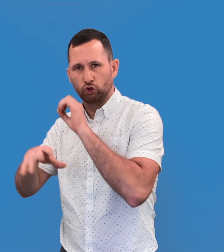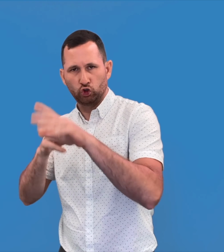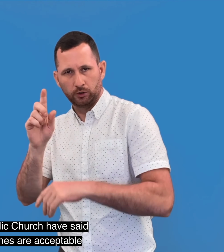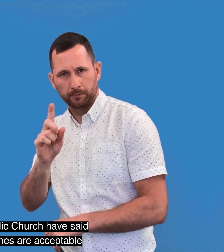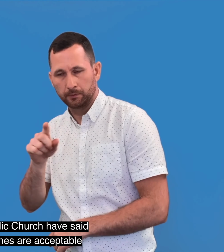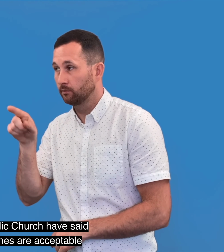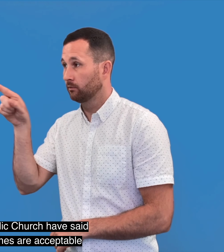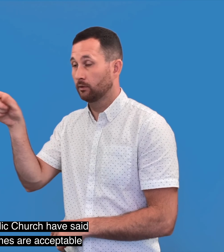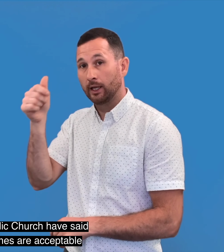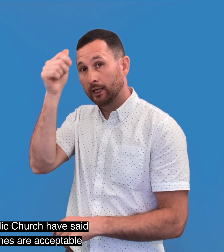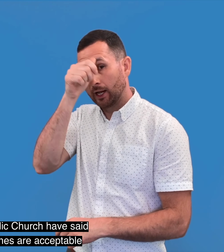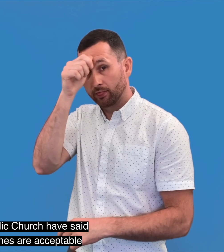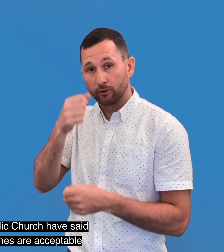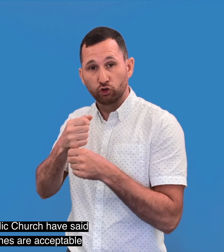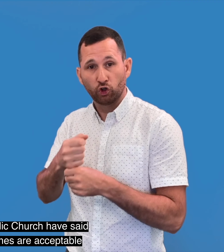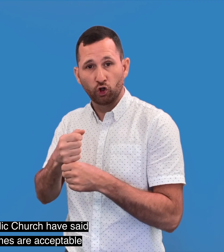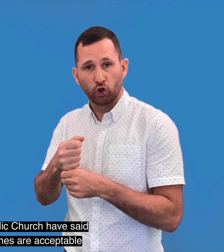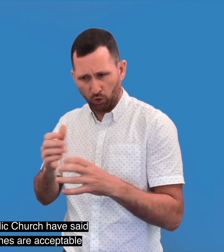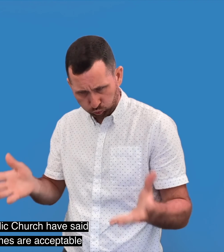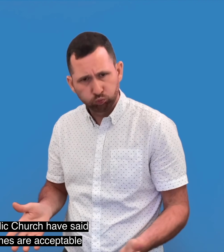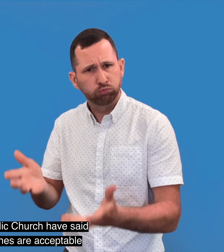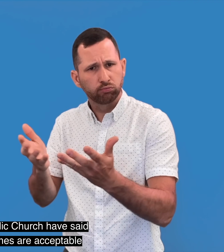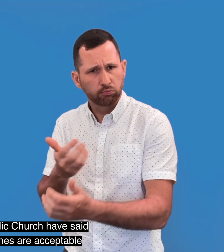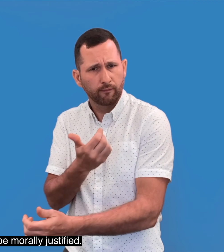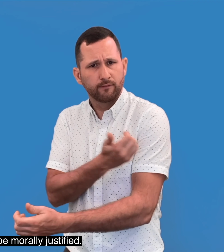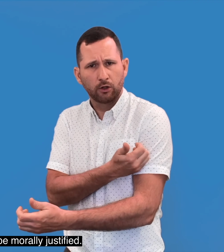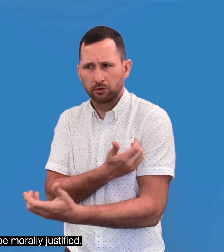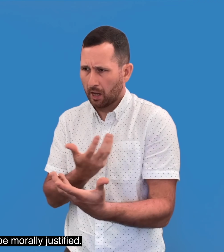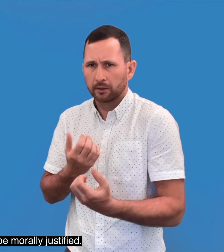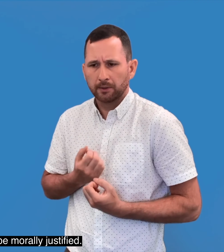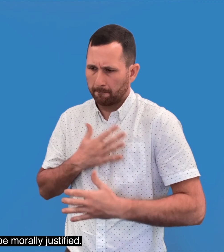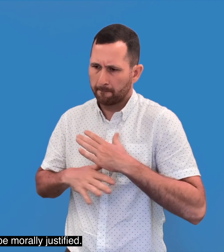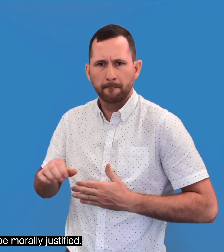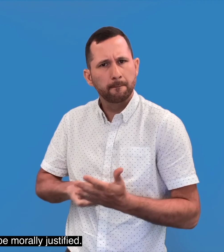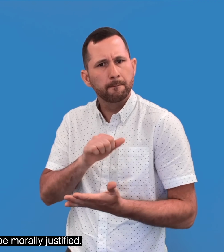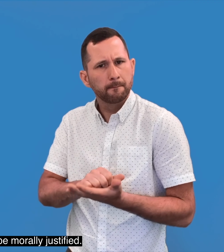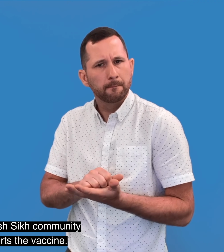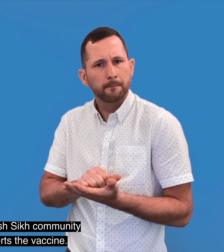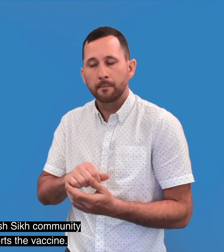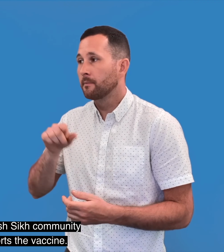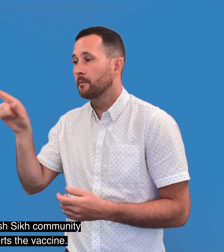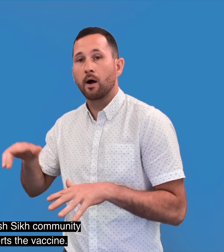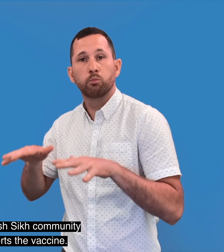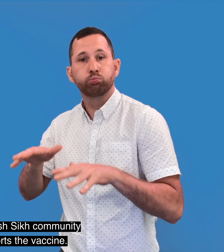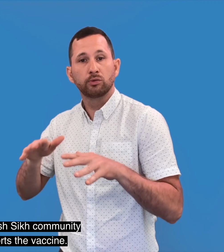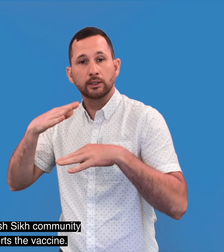The Catholic Church have said the vaccines are acceptable and can be morally justified. The British Sikh community